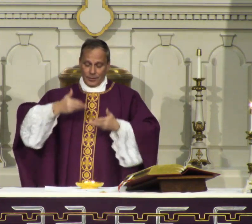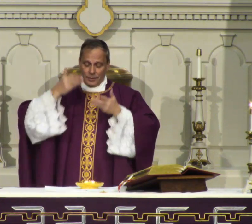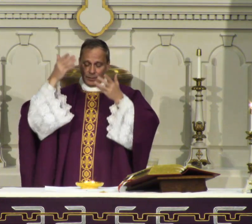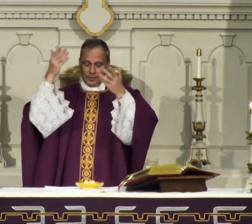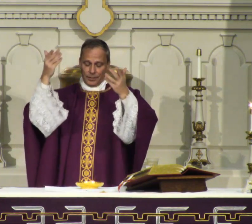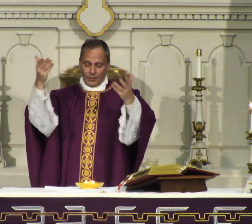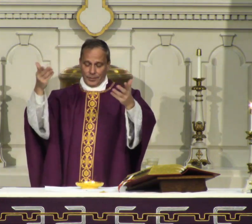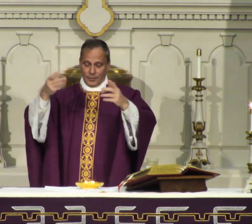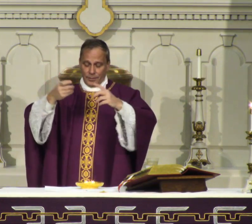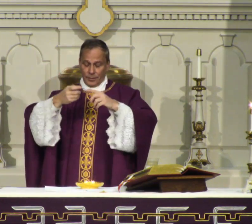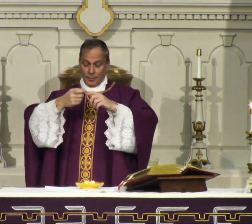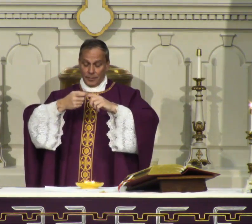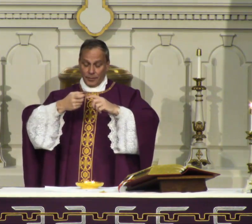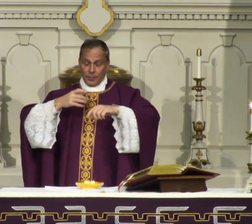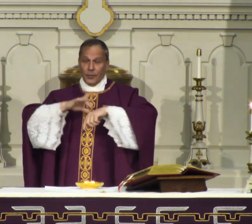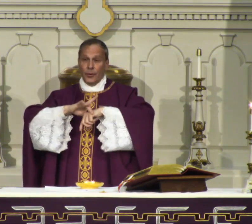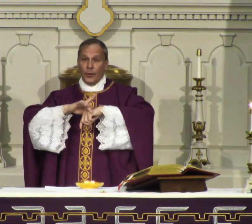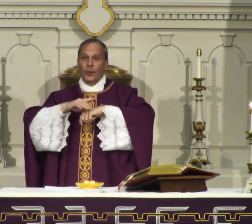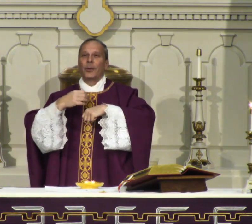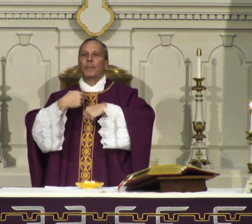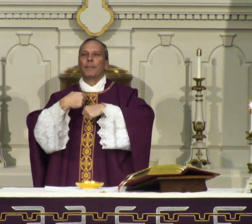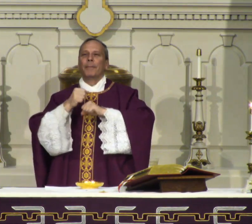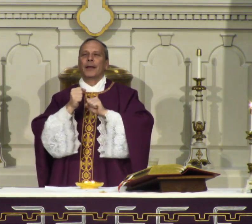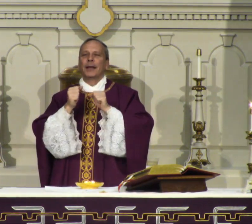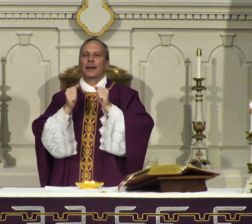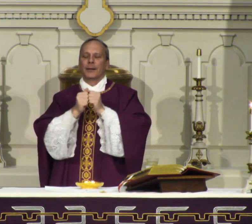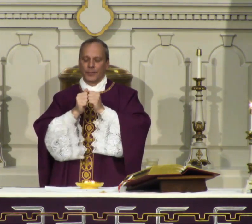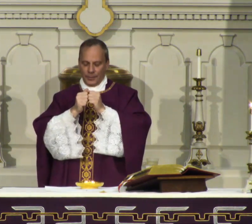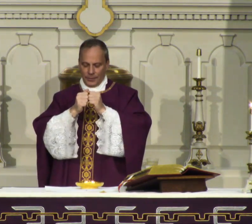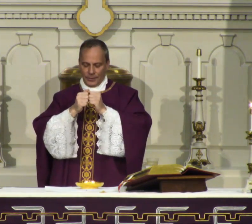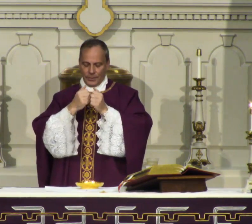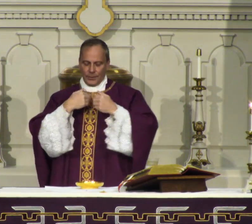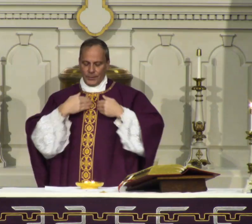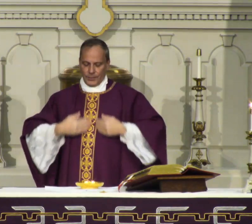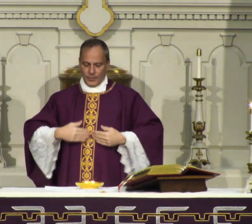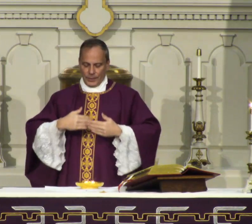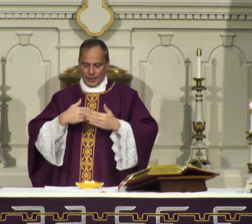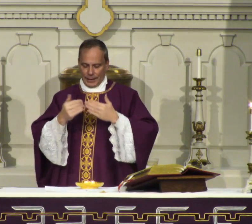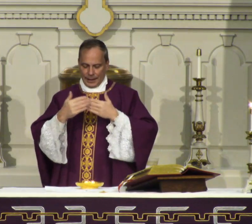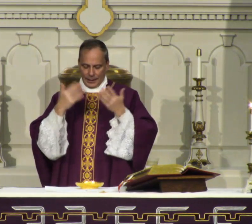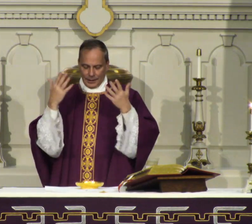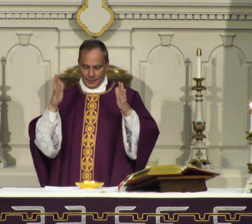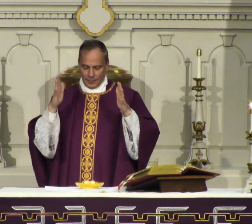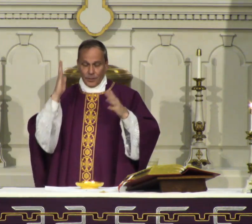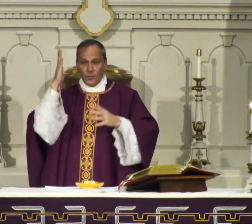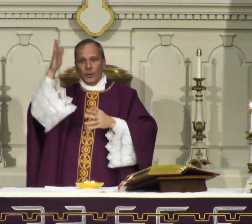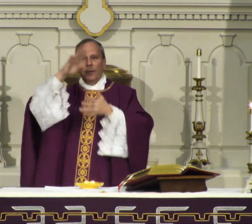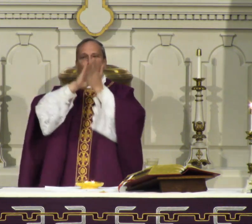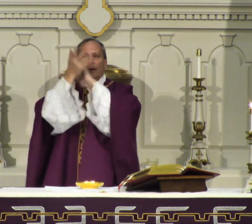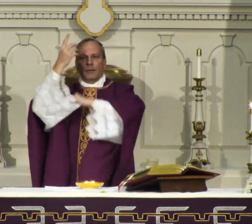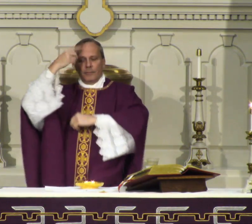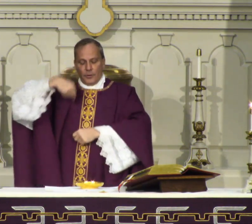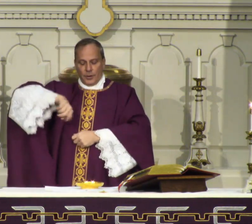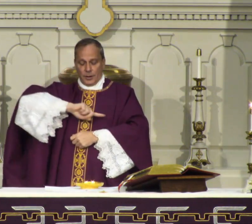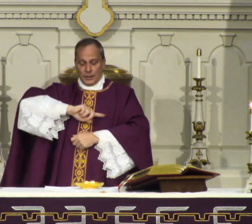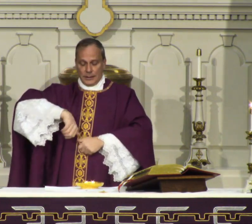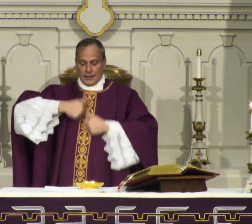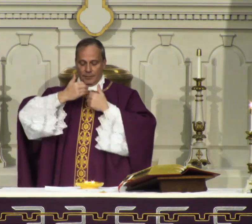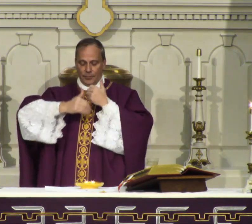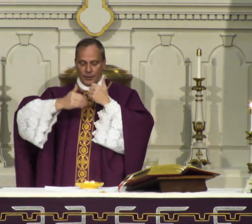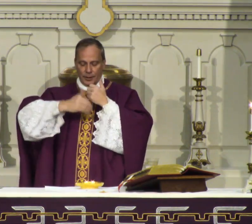We have received the bread we offer you, fruit of the earth and work of human hands. It will become for us the bread of